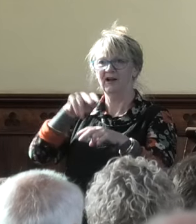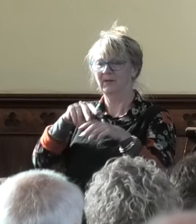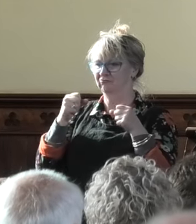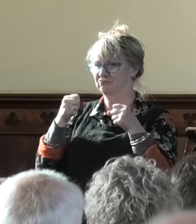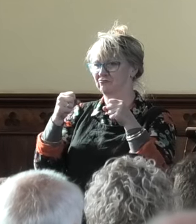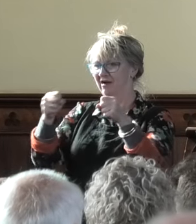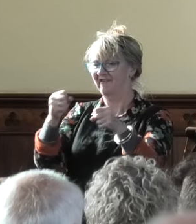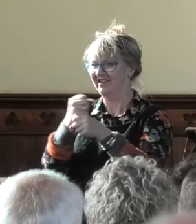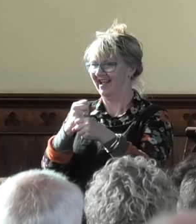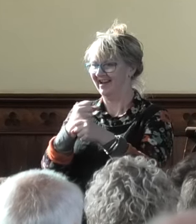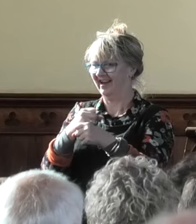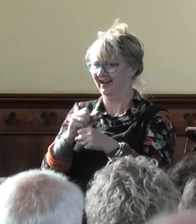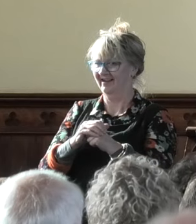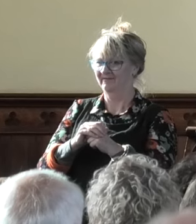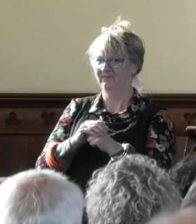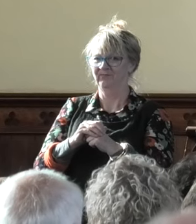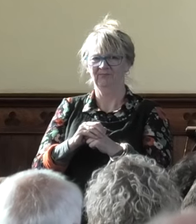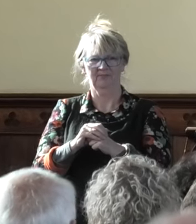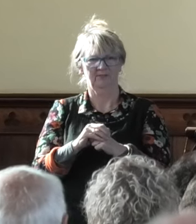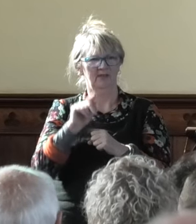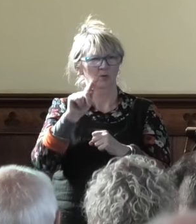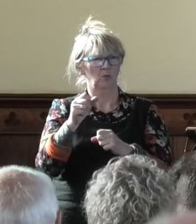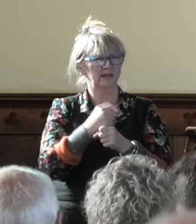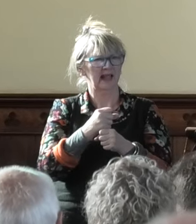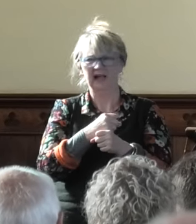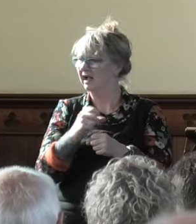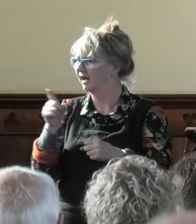fun." Was that Vi? Was that car Vi?